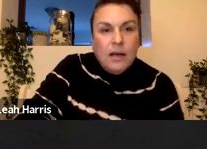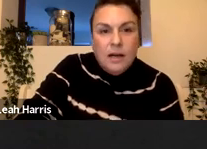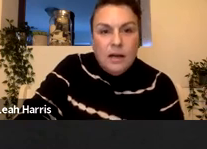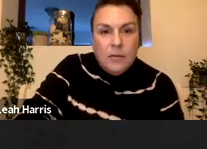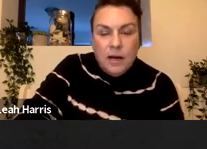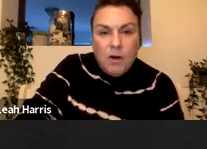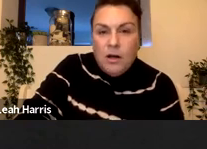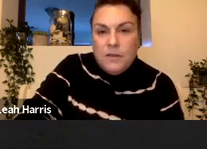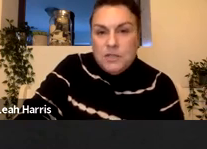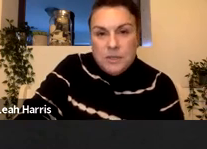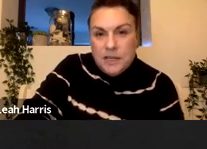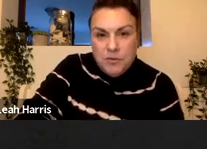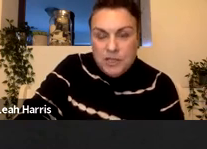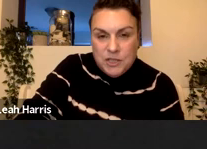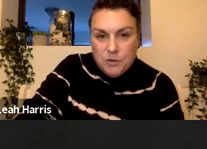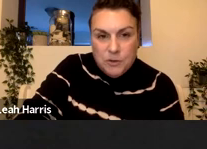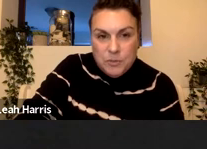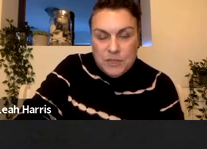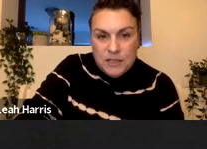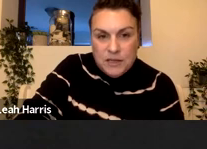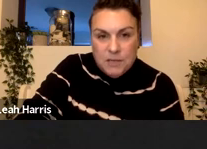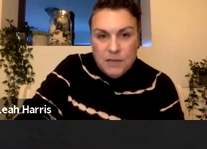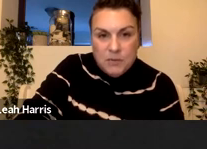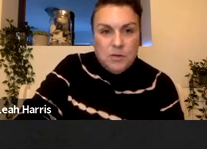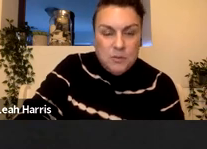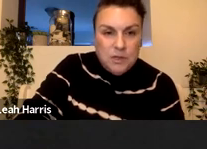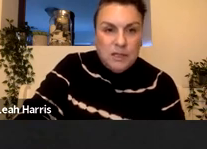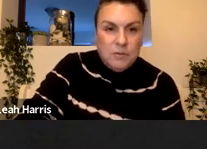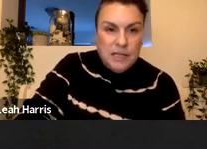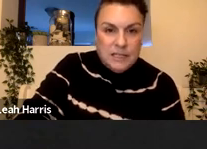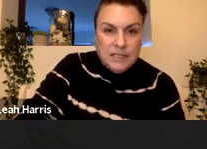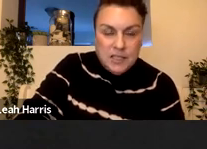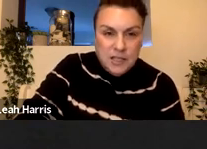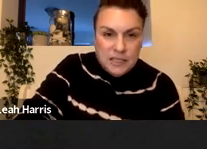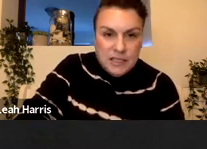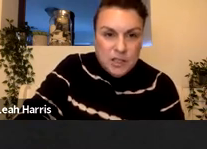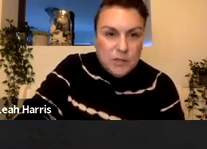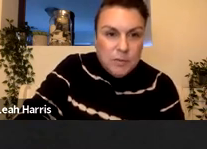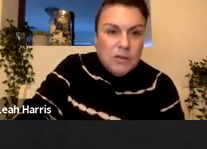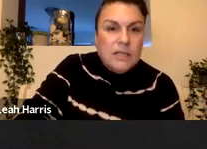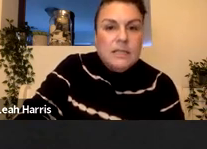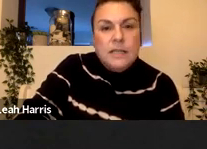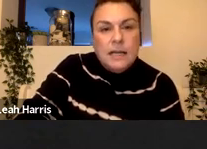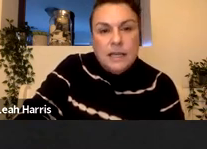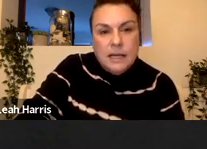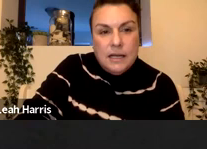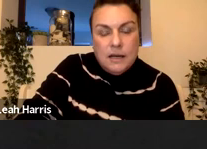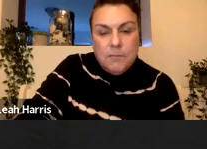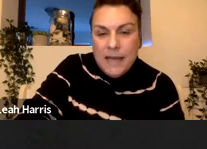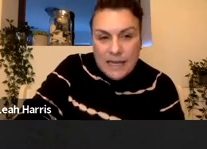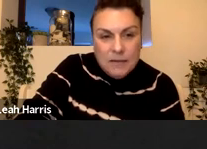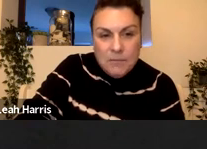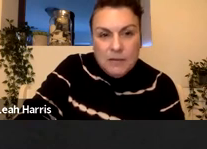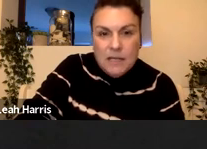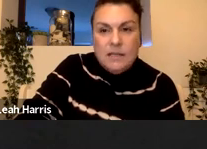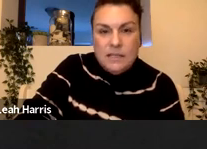um of all the suicide prevention groups um they were the only one that raised a serious issue about this and then um